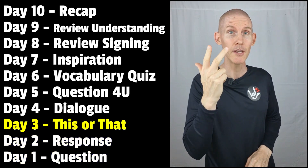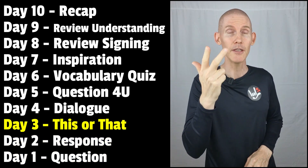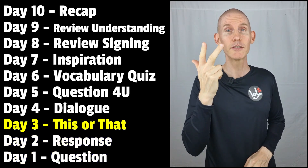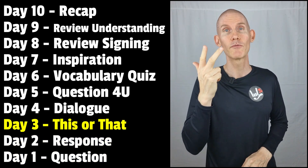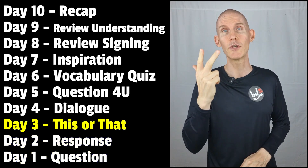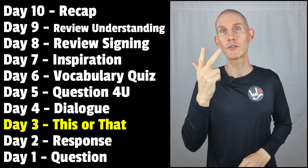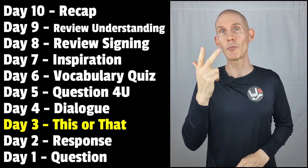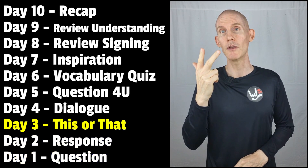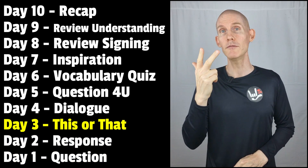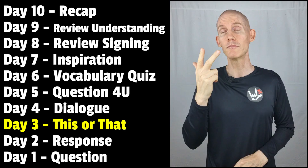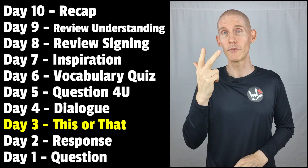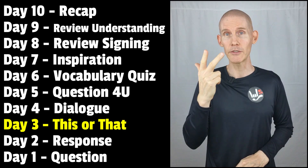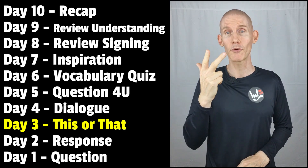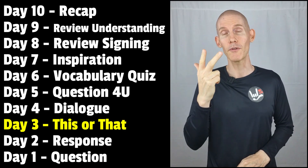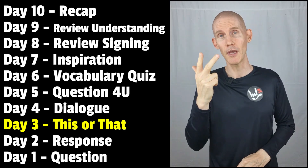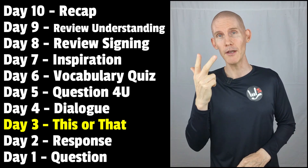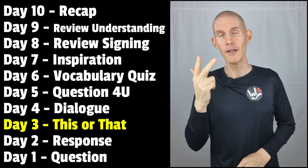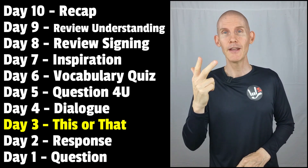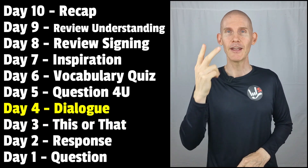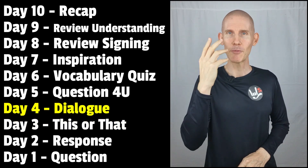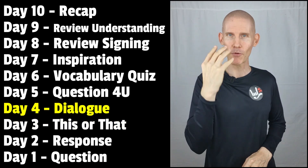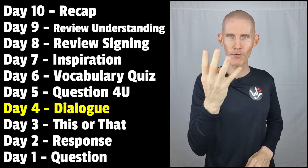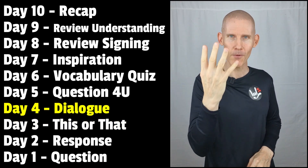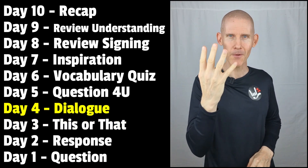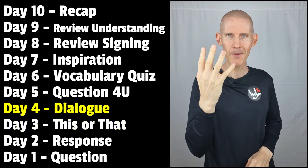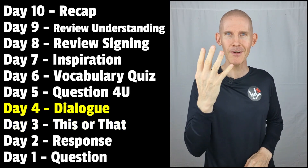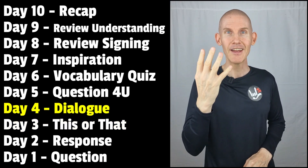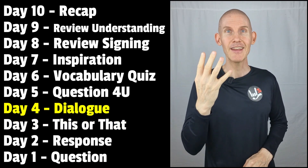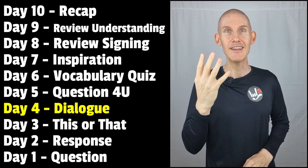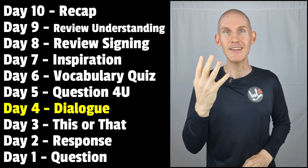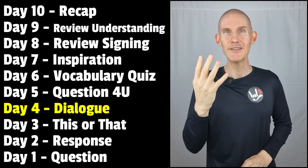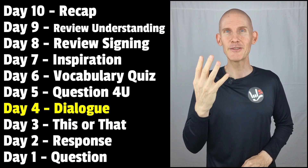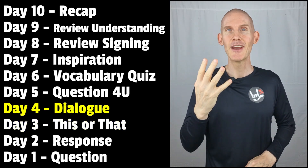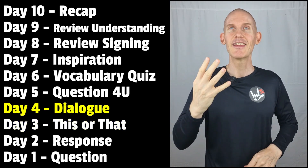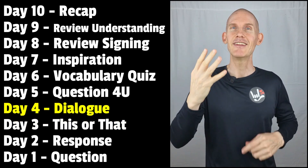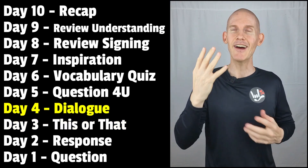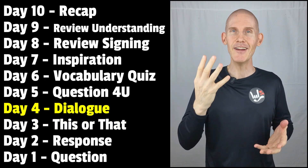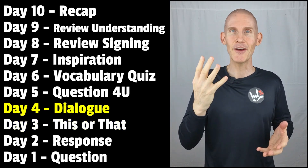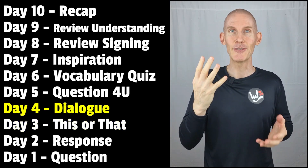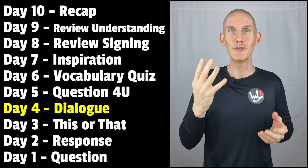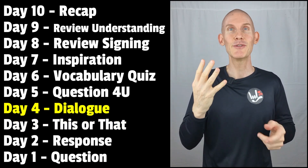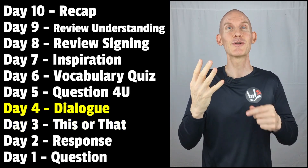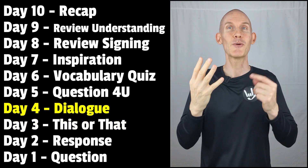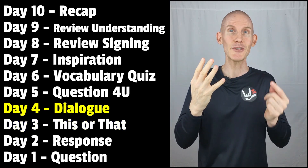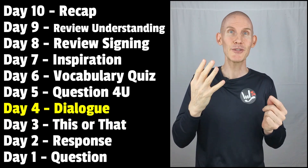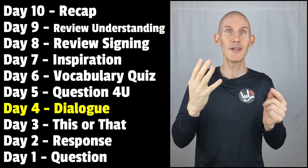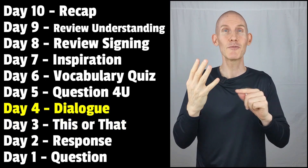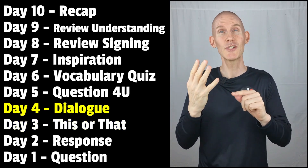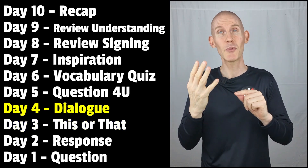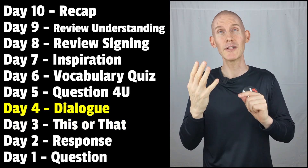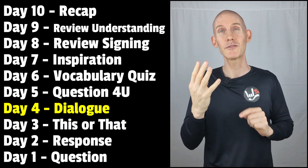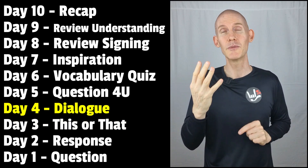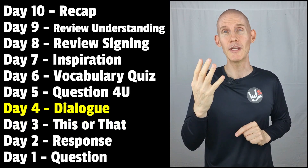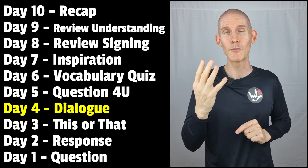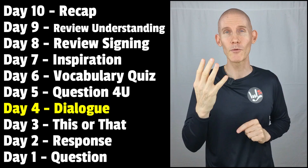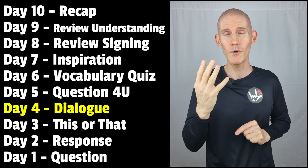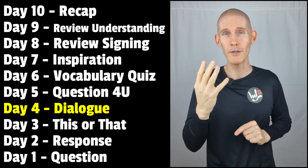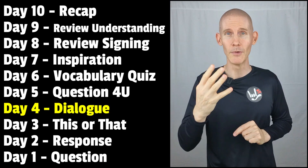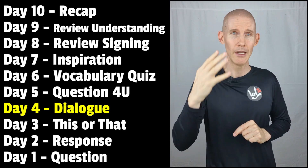is fingerspelling, this or that. Day number 4 is the dialogue using the question and the response from day number 1. Day